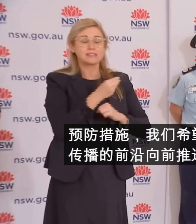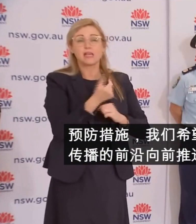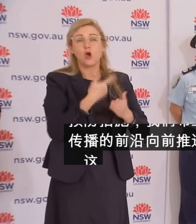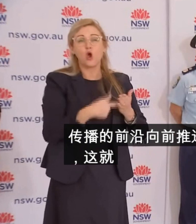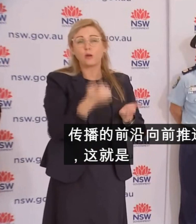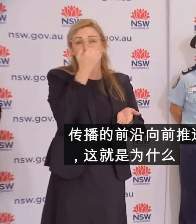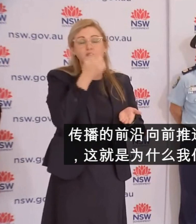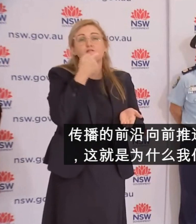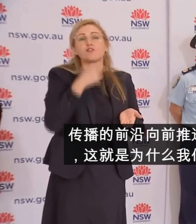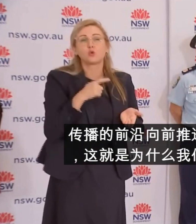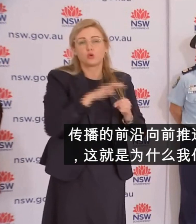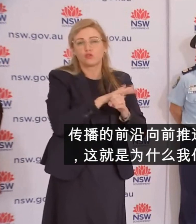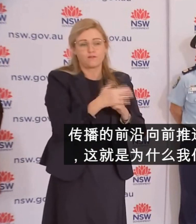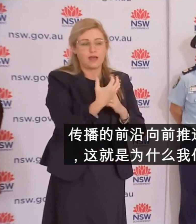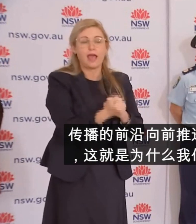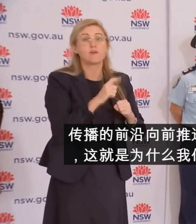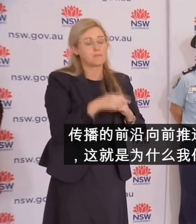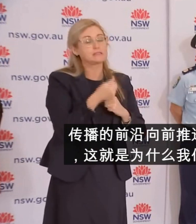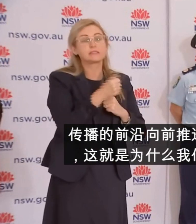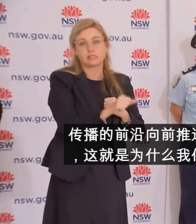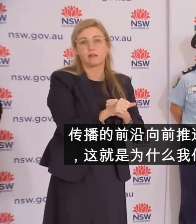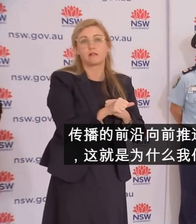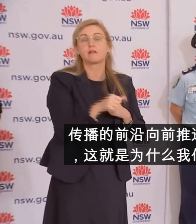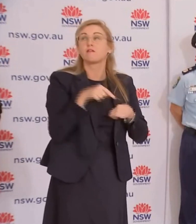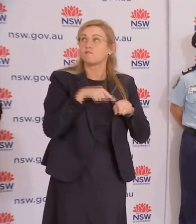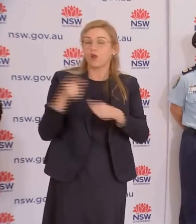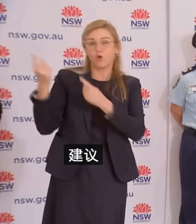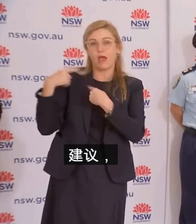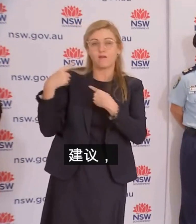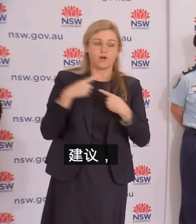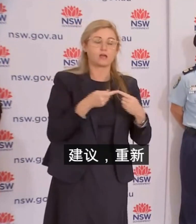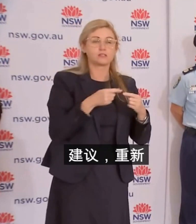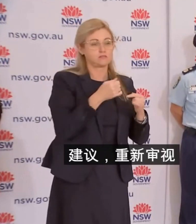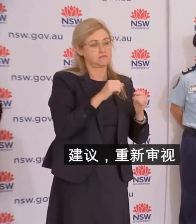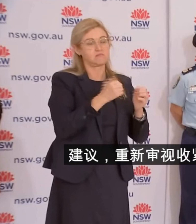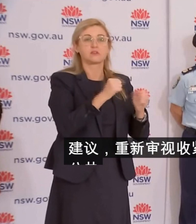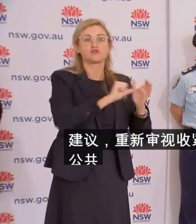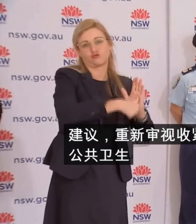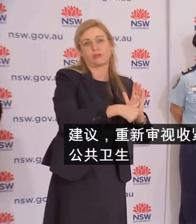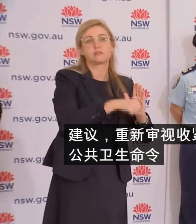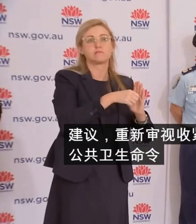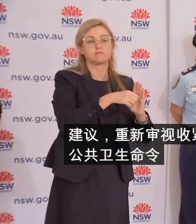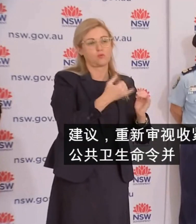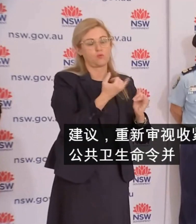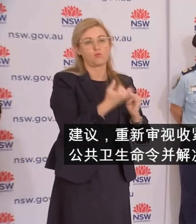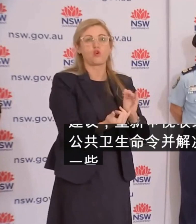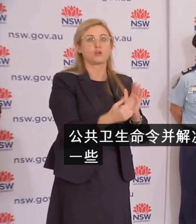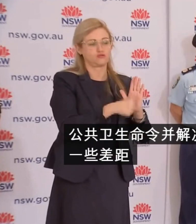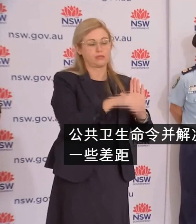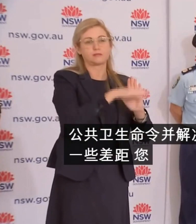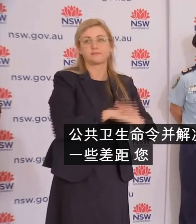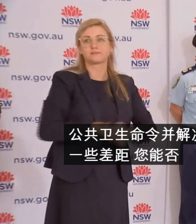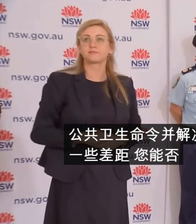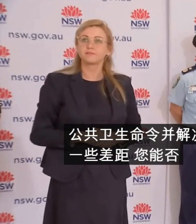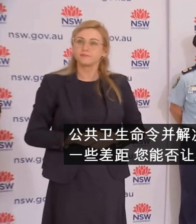forward, which is why we accepted that advice. Premier, you've brought in the Commissioner to have another look at tightening the public health orders and addressing some of the